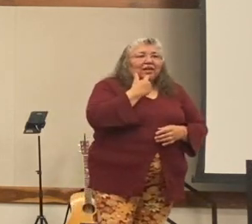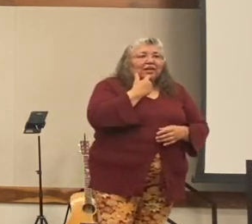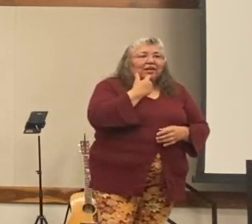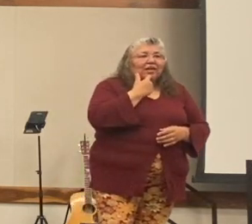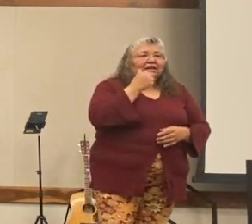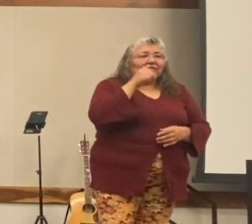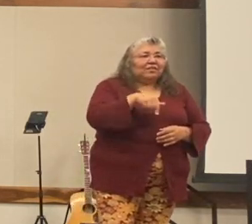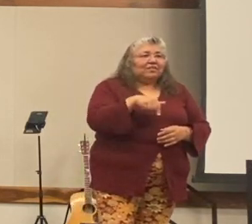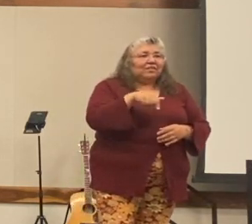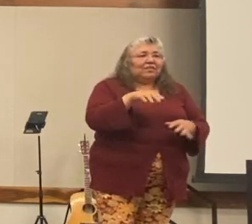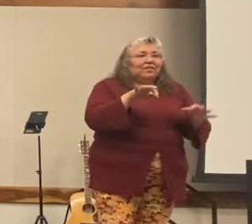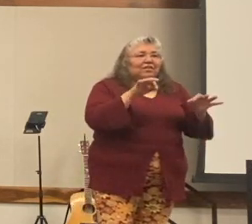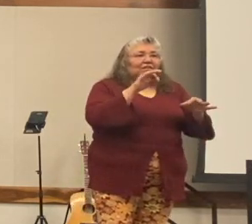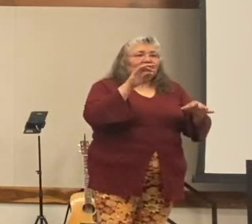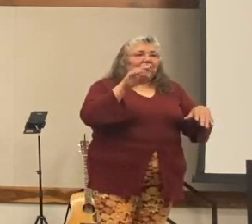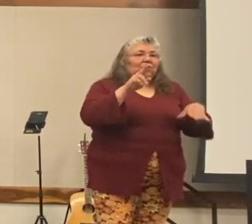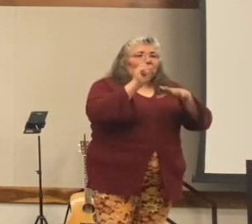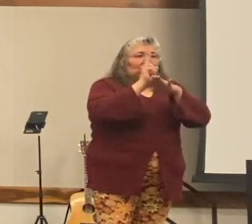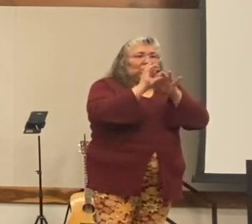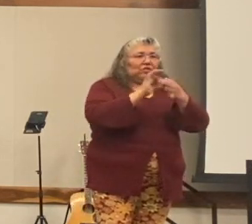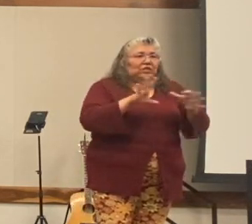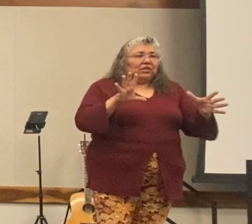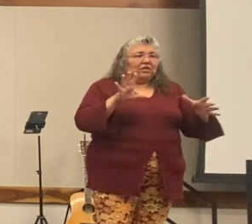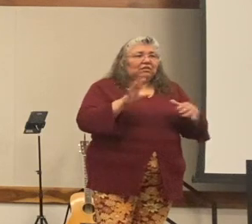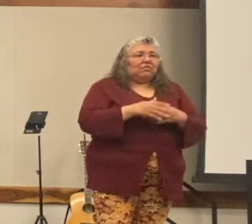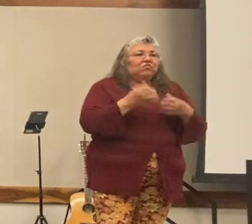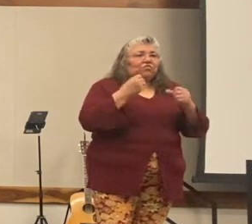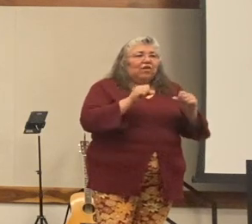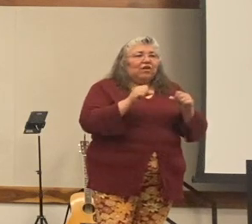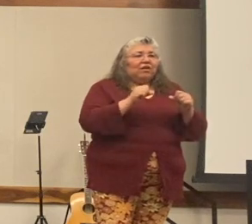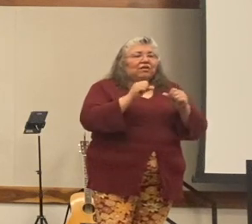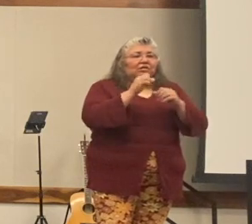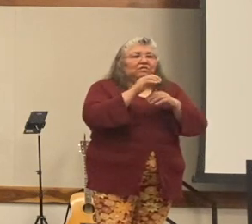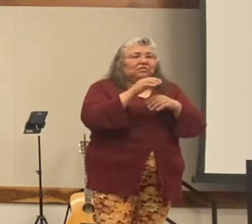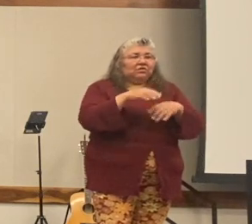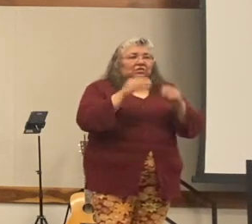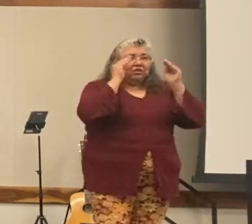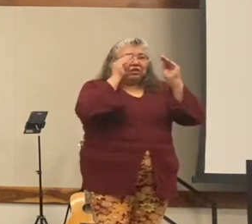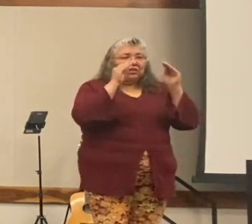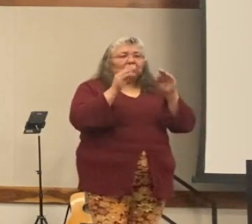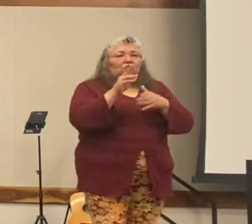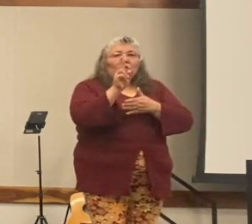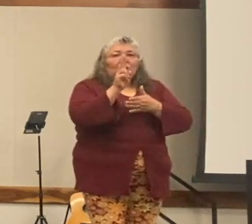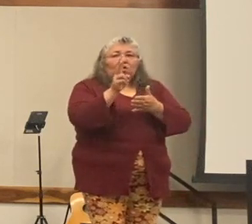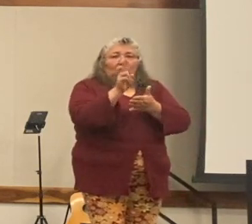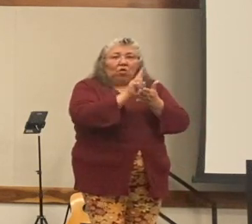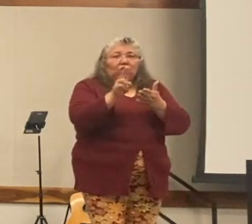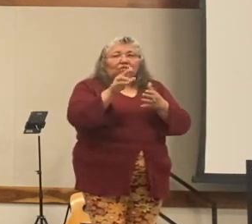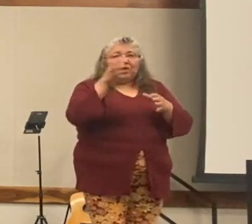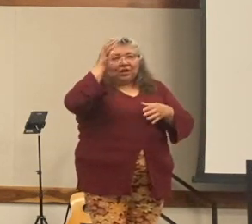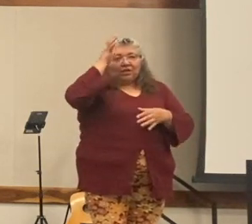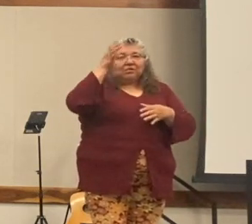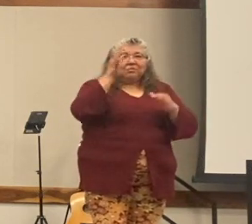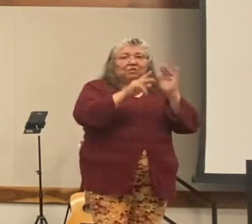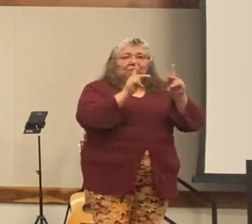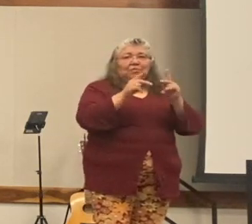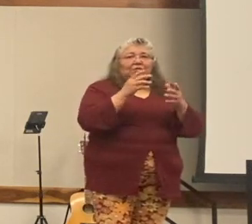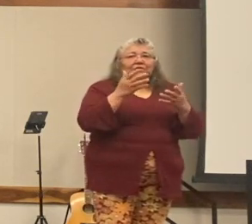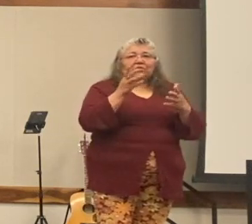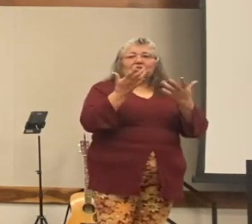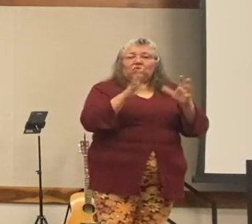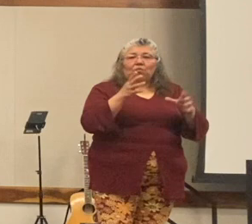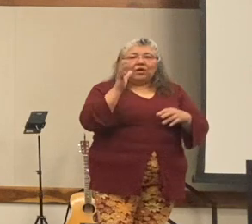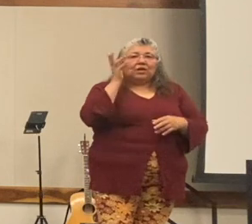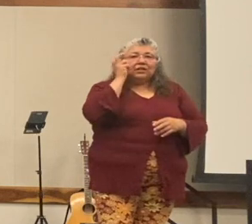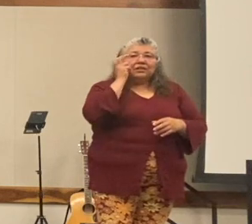is useless to try to teach holy concepts to people who don't want to listen